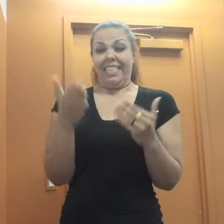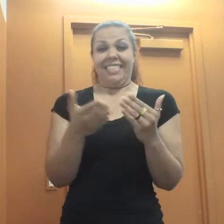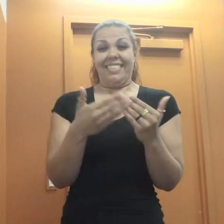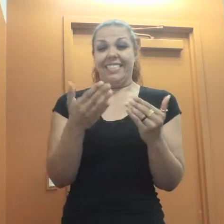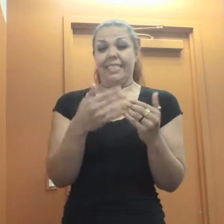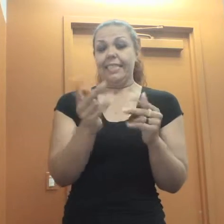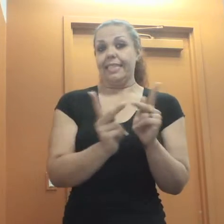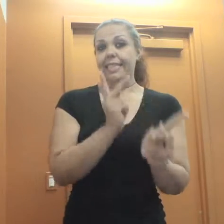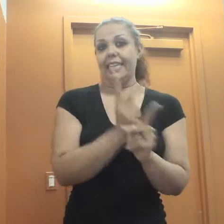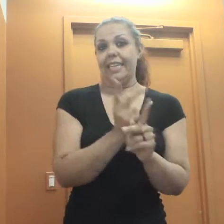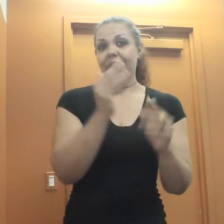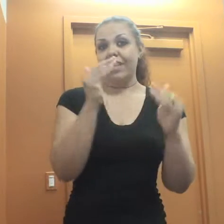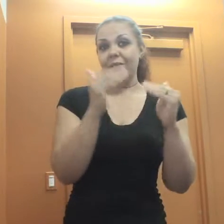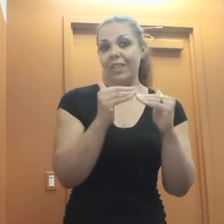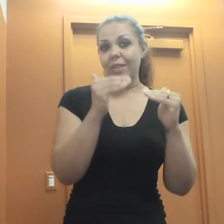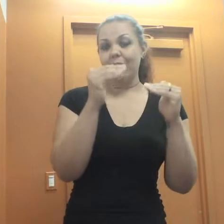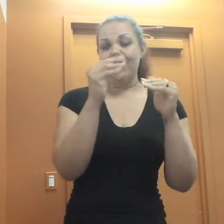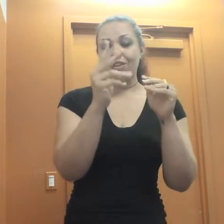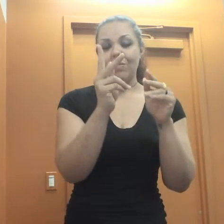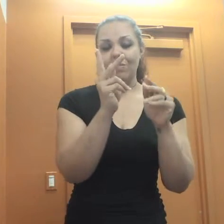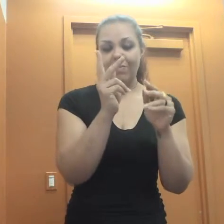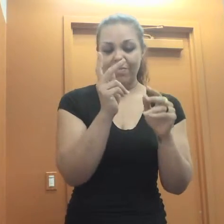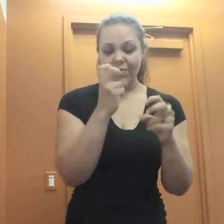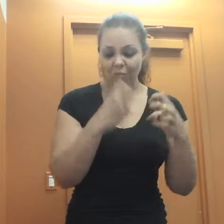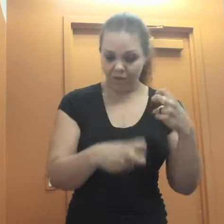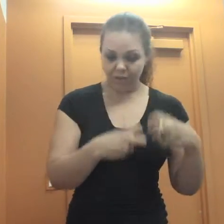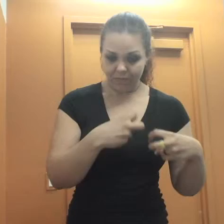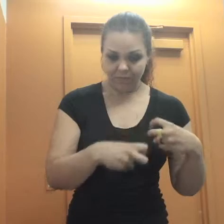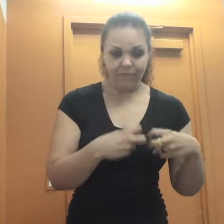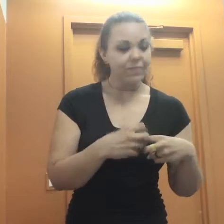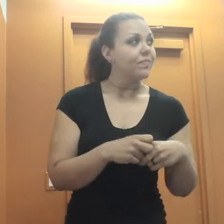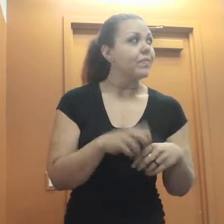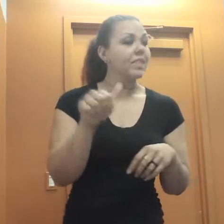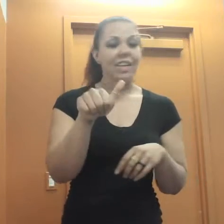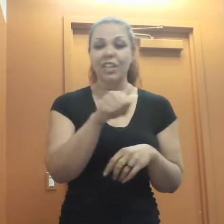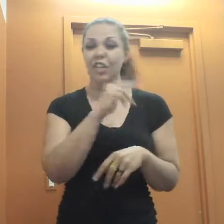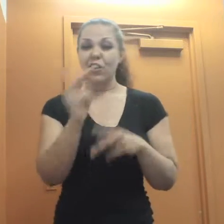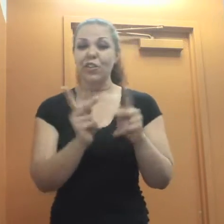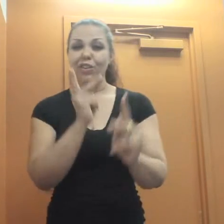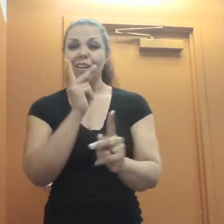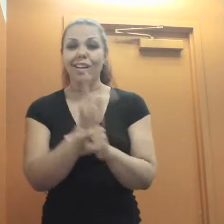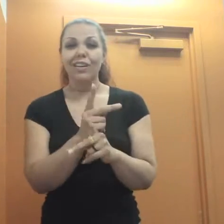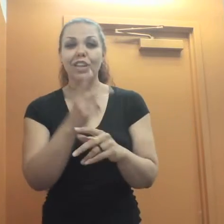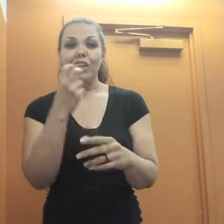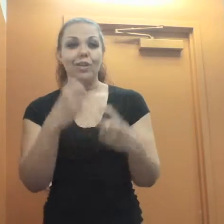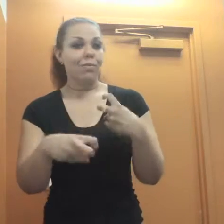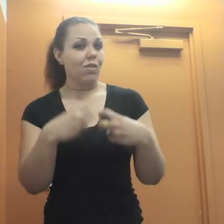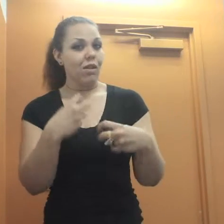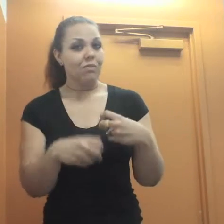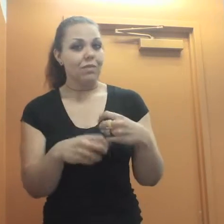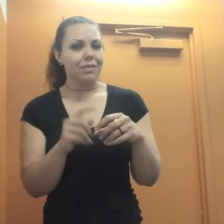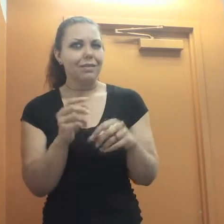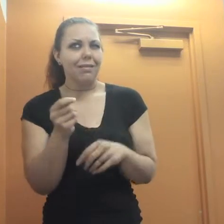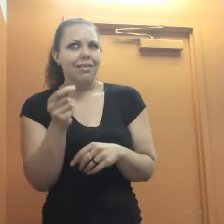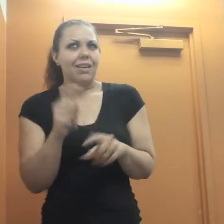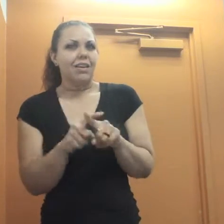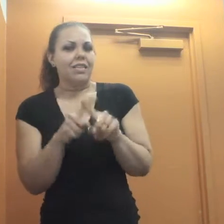problem. So let's take a look at another type of problem, slightly different, but really very similar to the first two we've looked